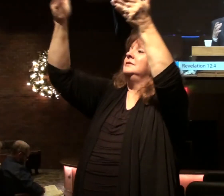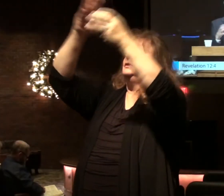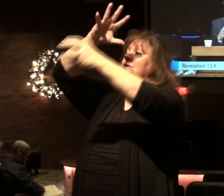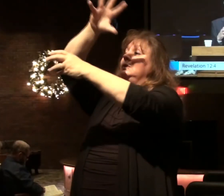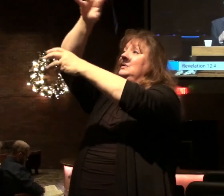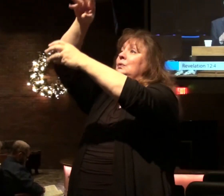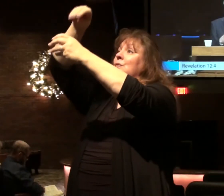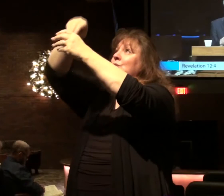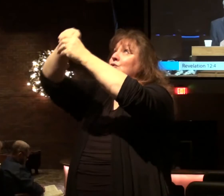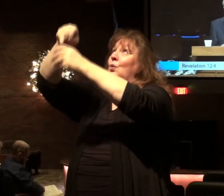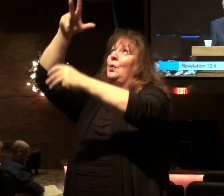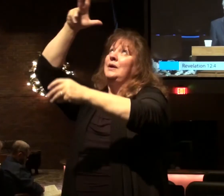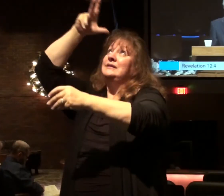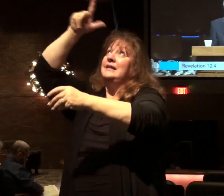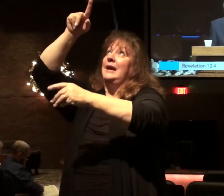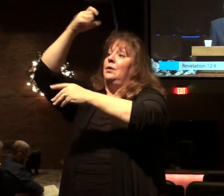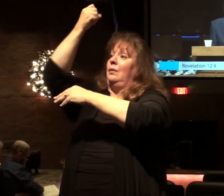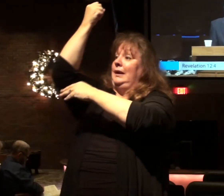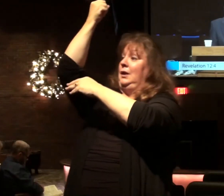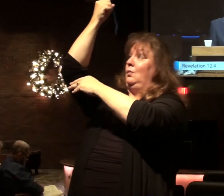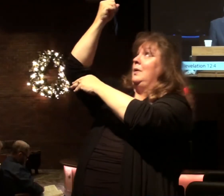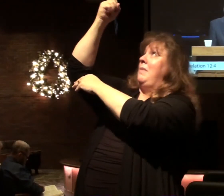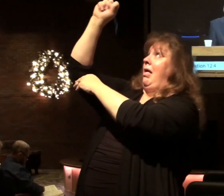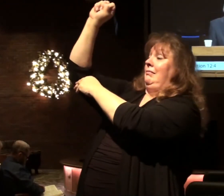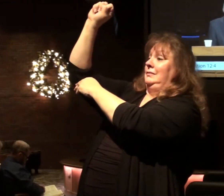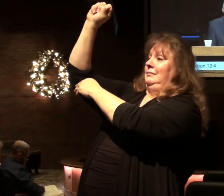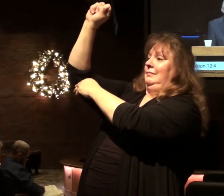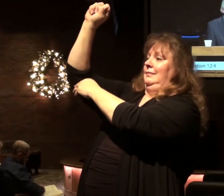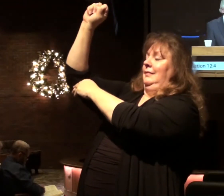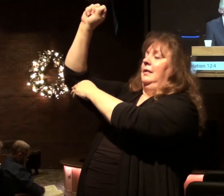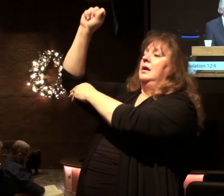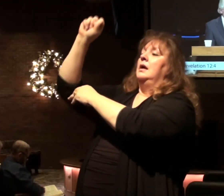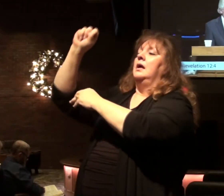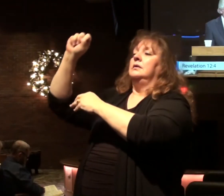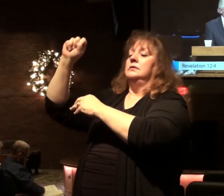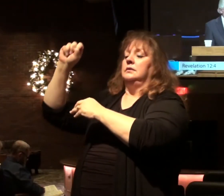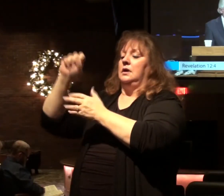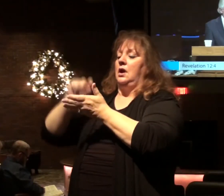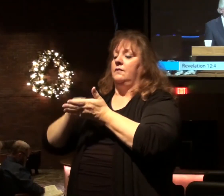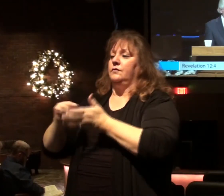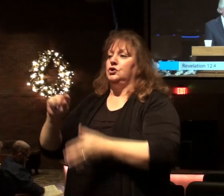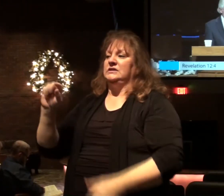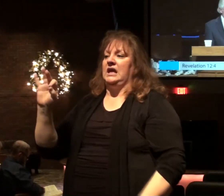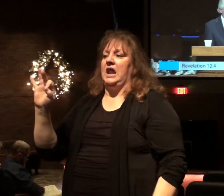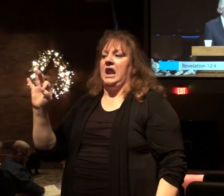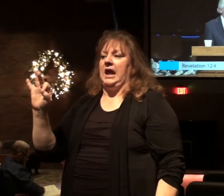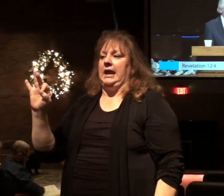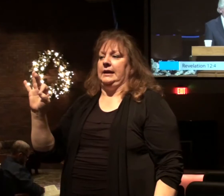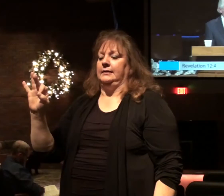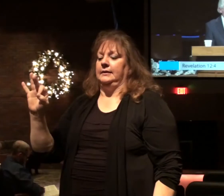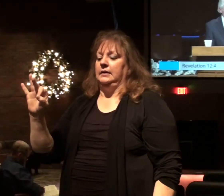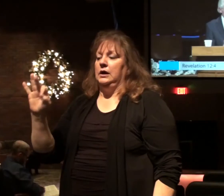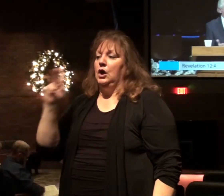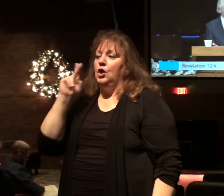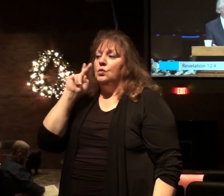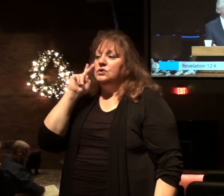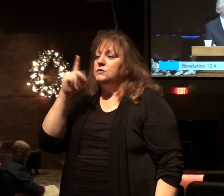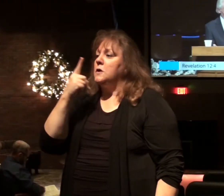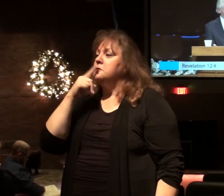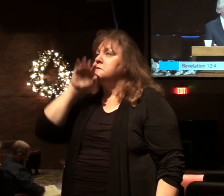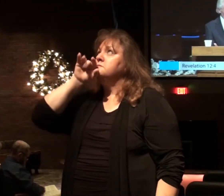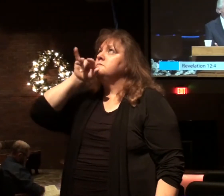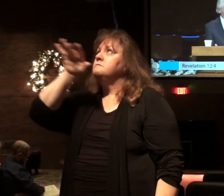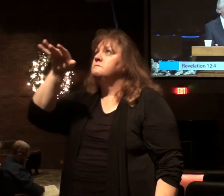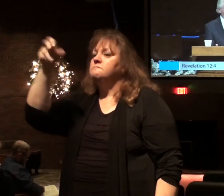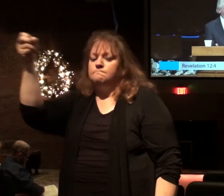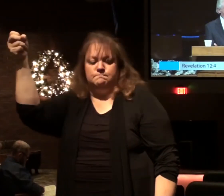joined Lucifer in his rebellion. There's an indication of that down in verse 9. We saw the great dragon was